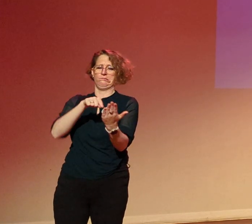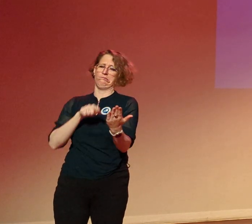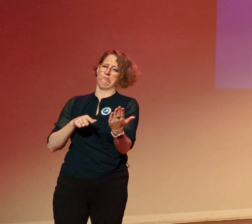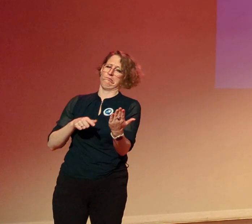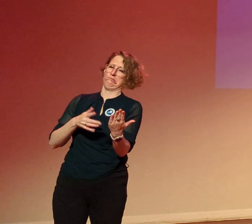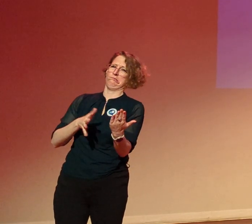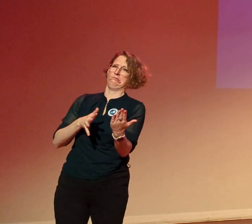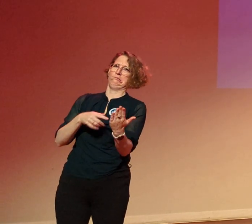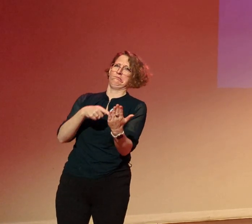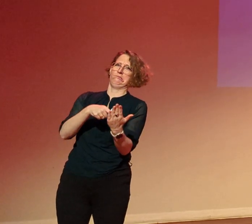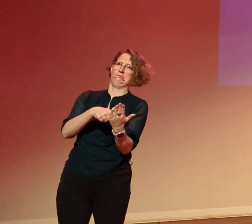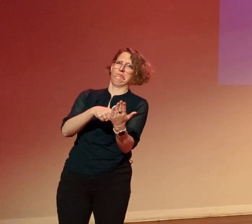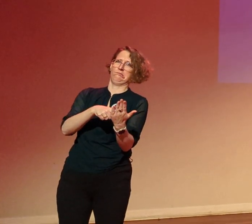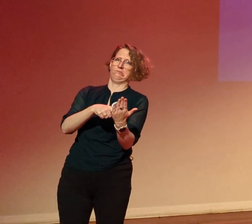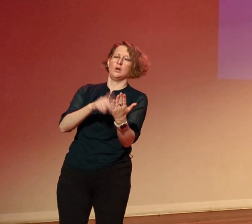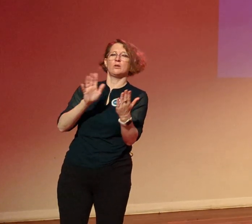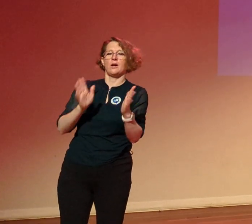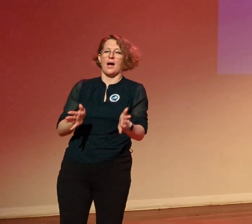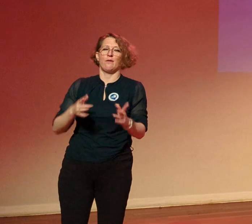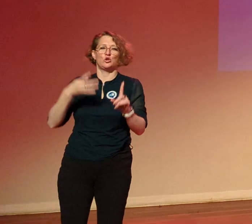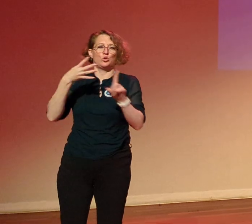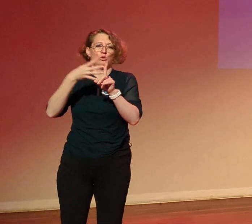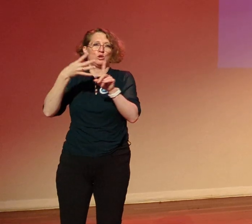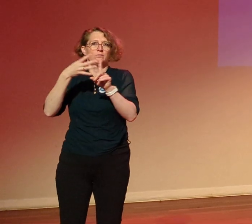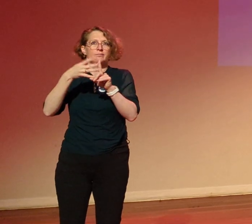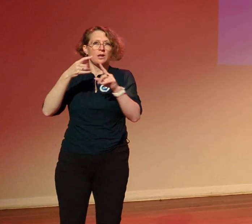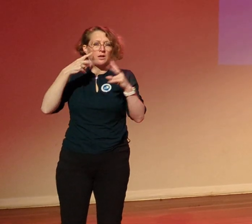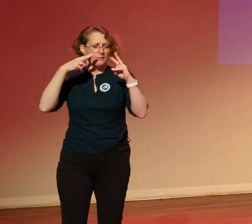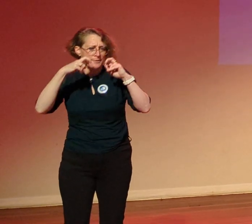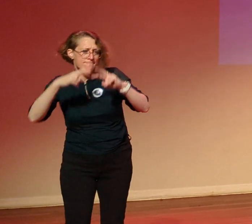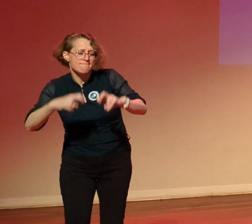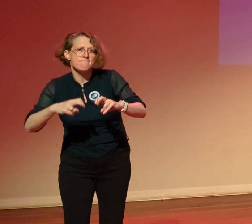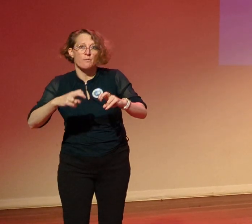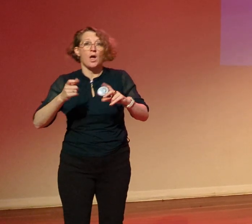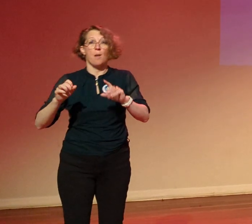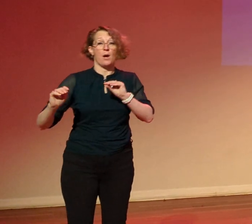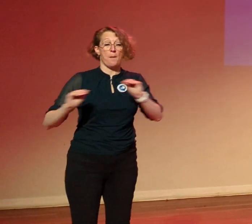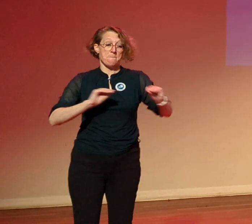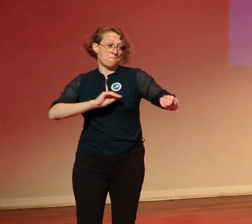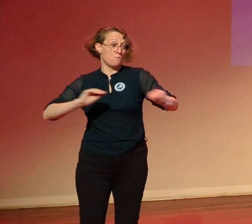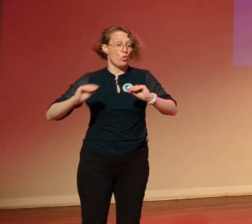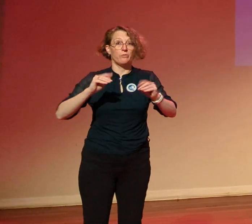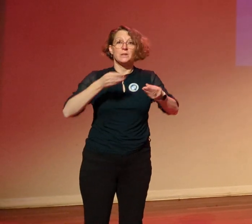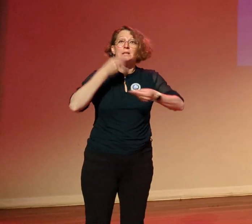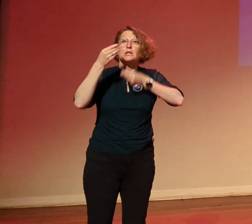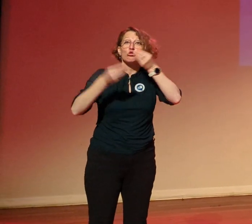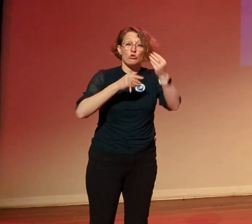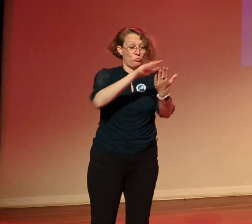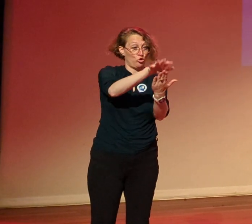at, then it might need to be checked. But it's very good at movement description and